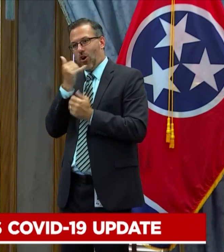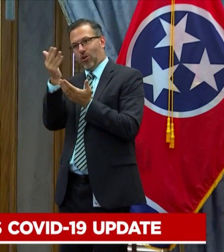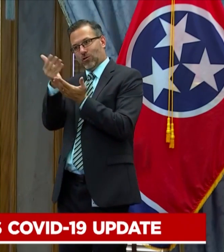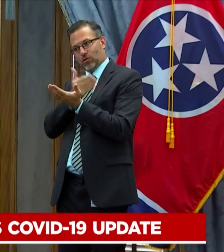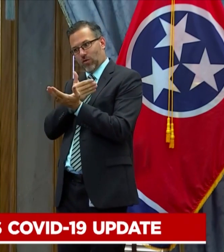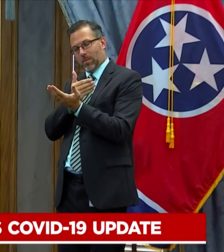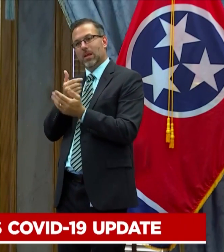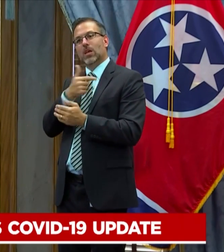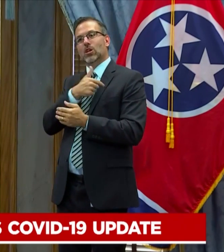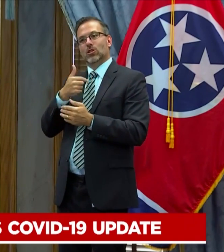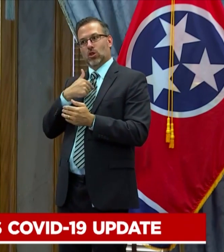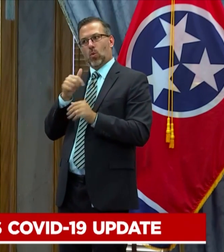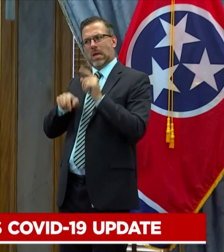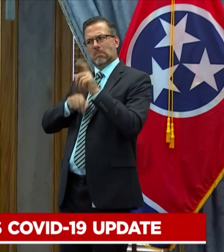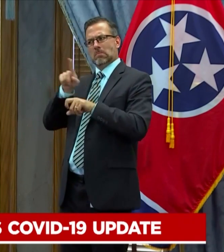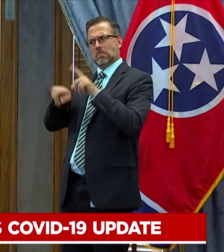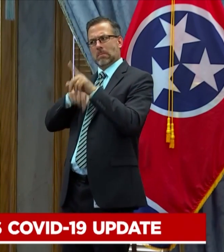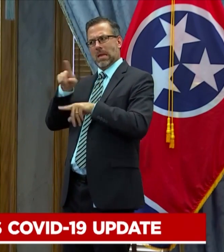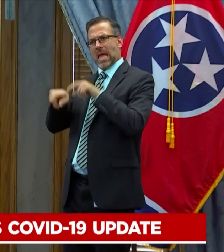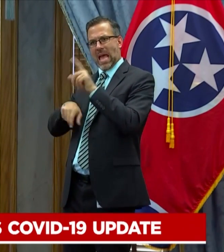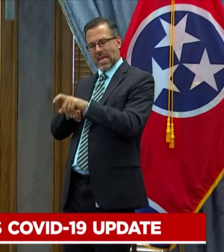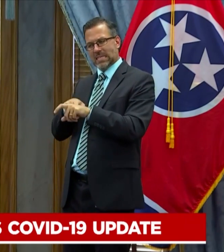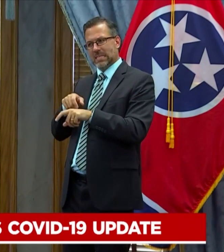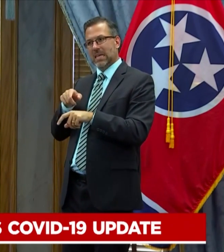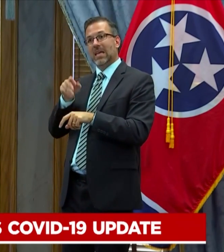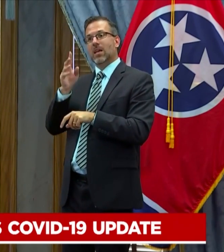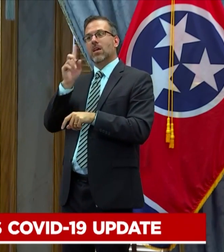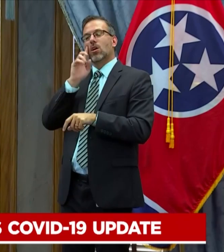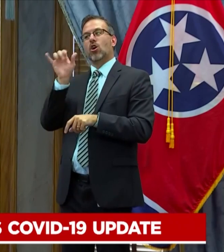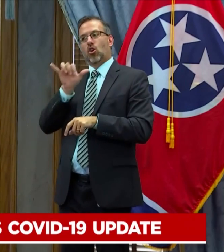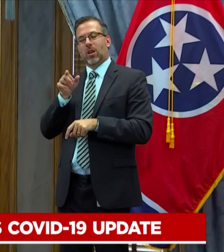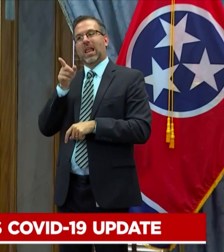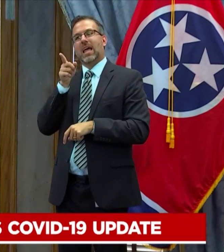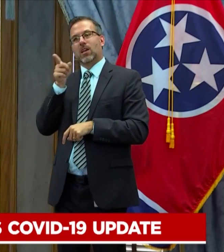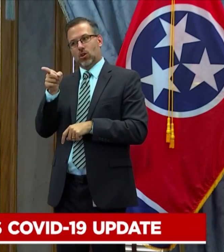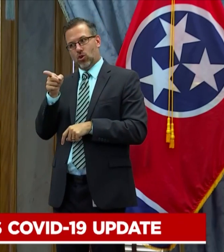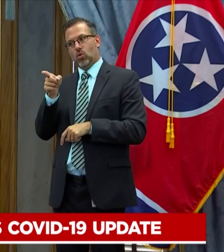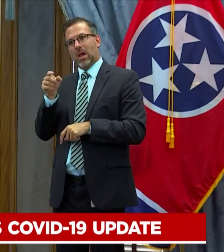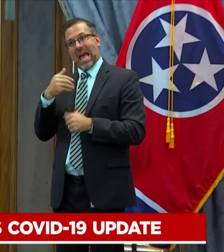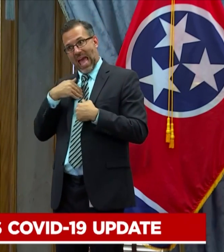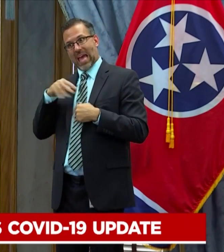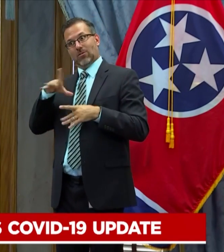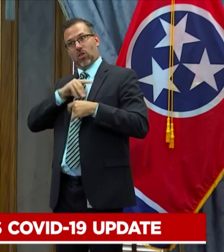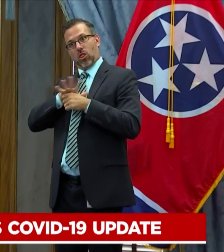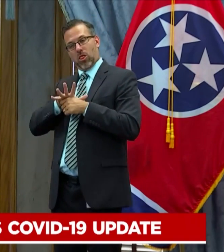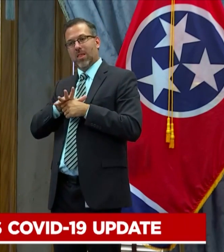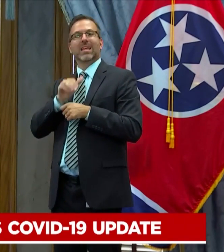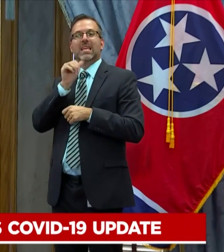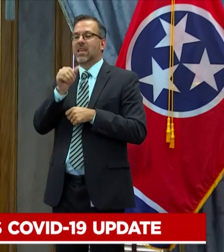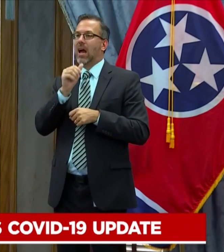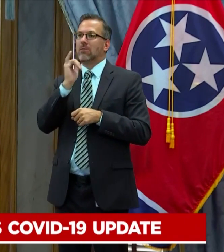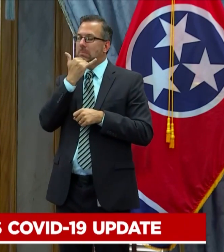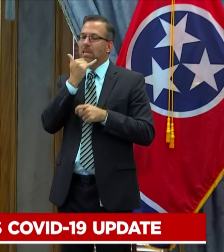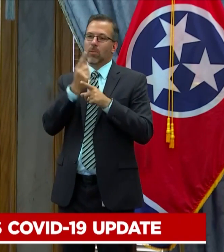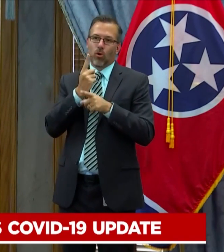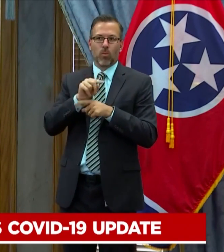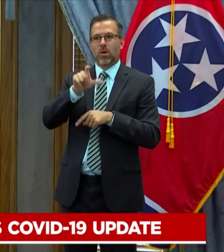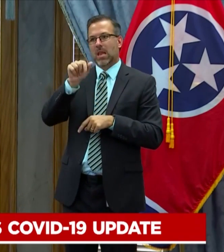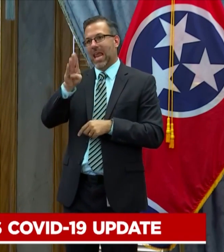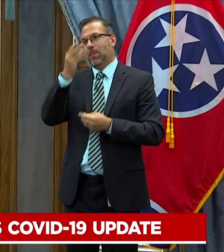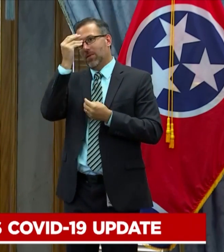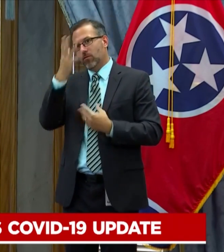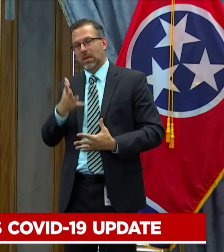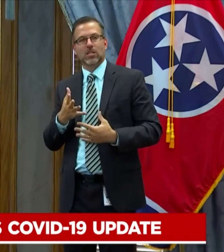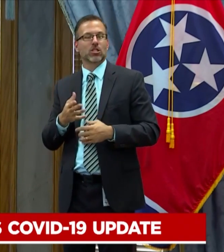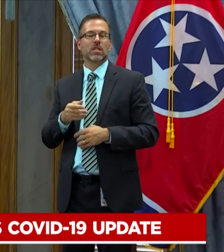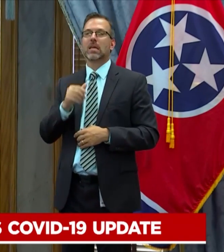in Tennessee. Among the things that he has announced, anyone who tests positive for COVID-19 will have to isolate for 10 days. Anyone who